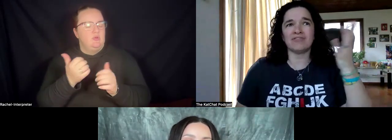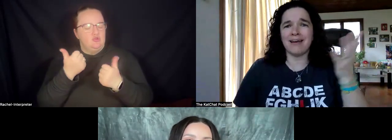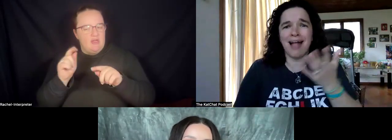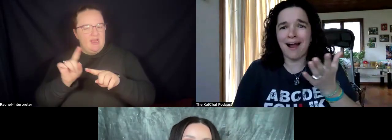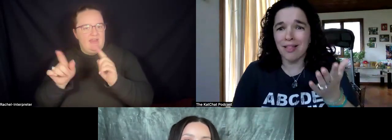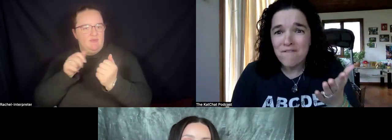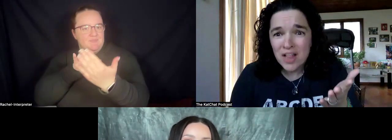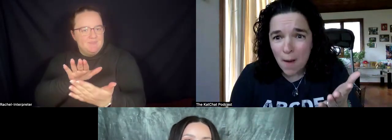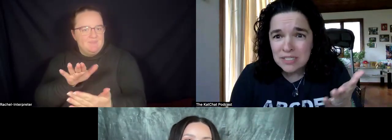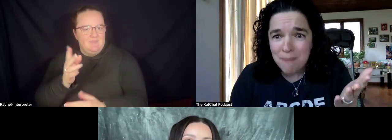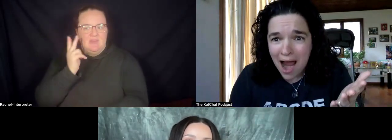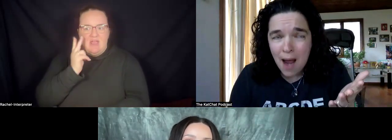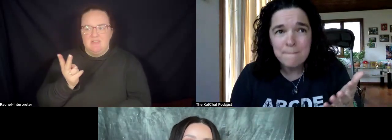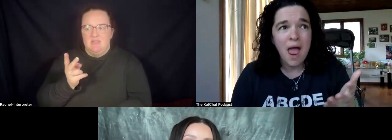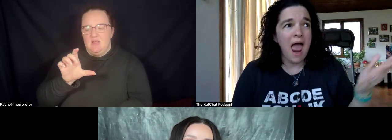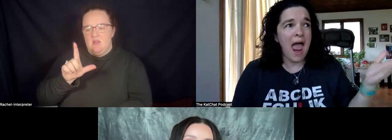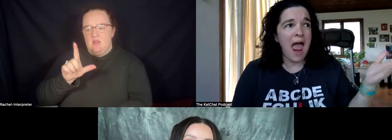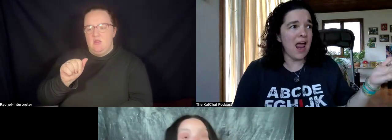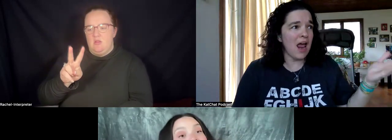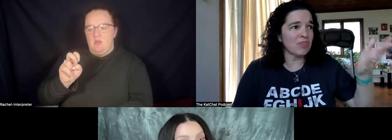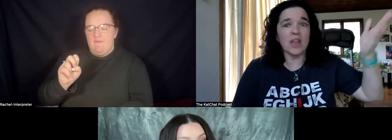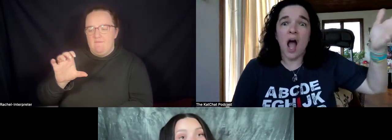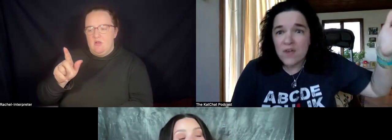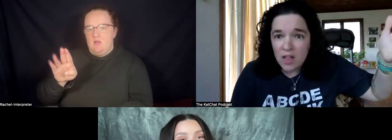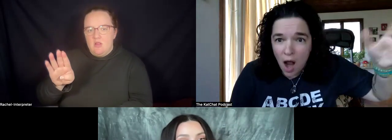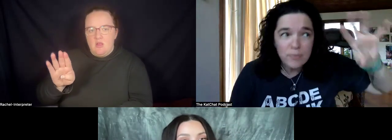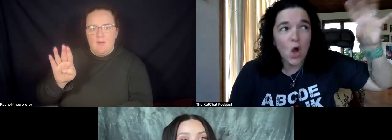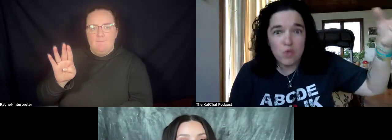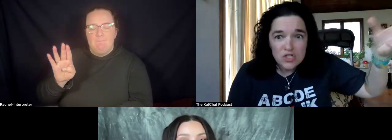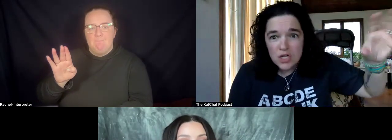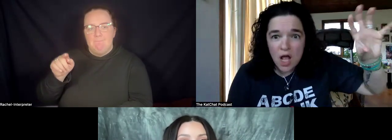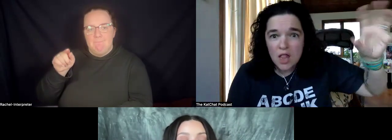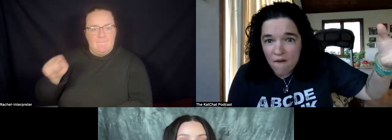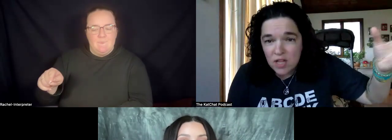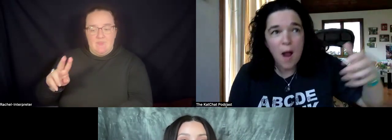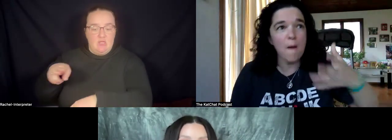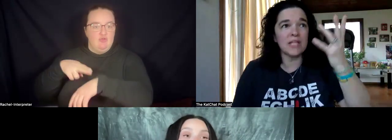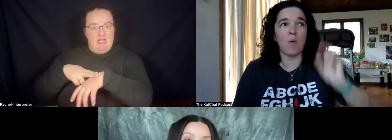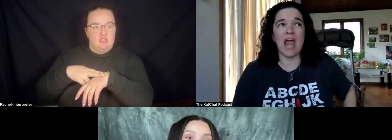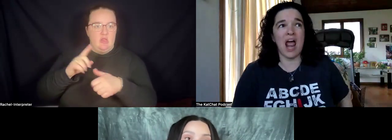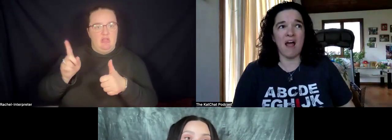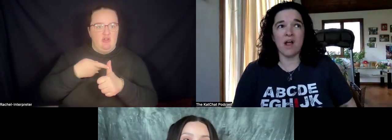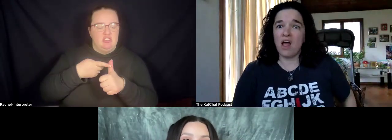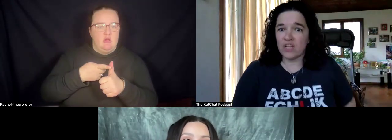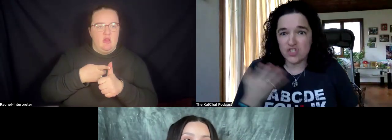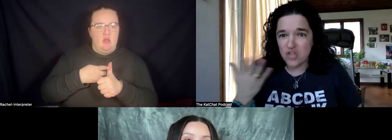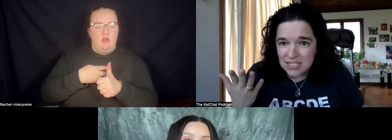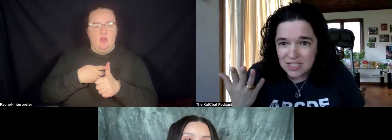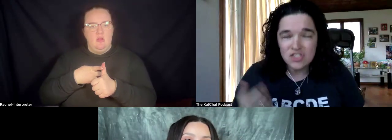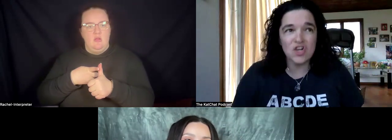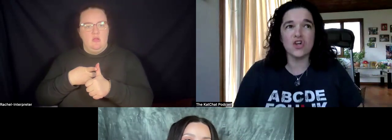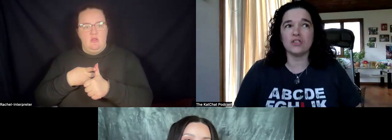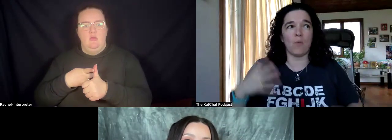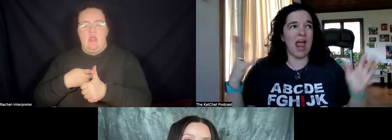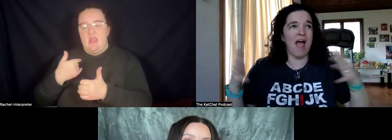think, because I think like Love Club with Mom and Hmm. the Love Club, the original Love Club, and we have the